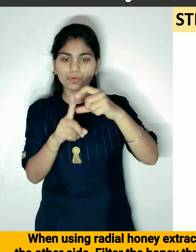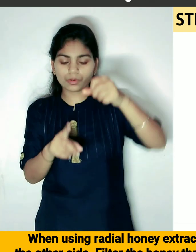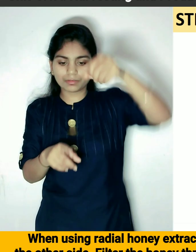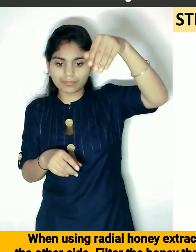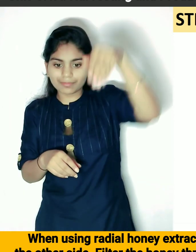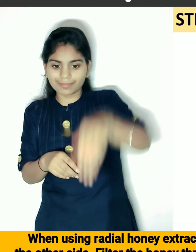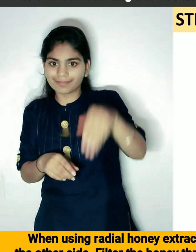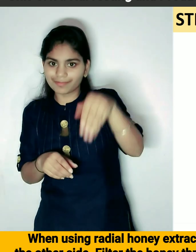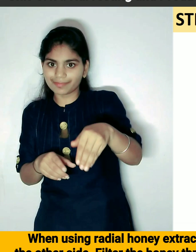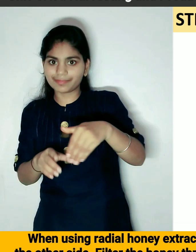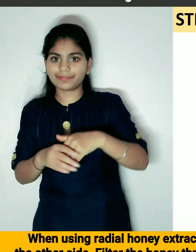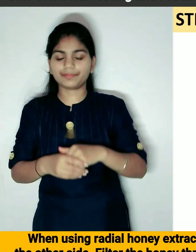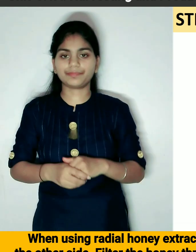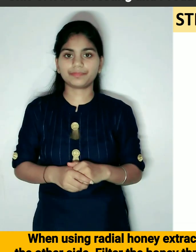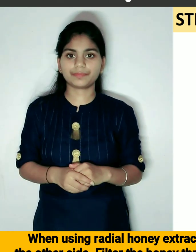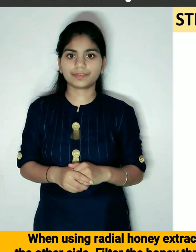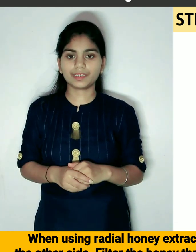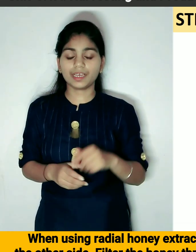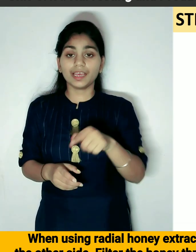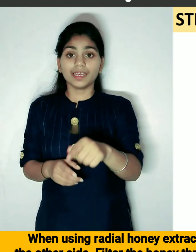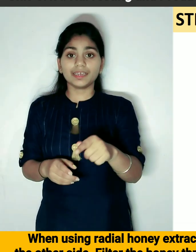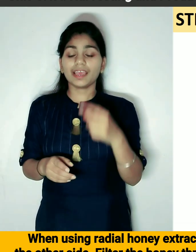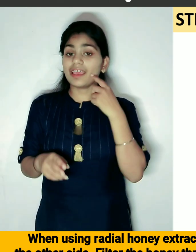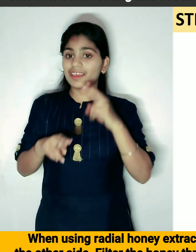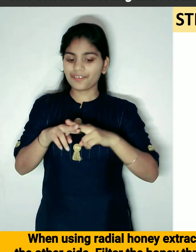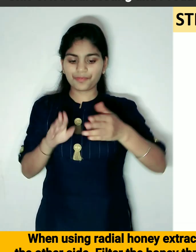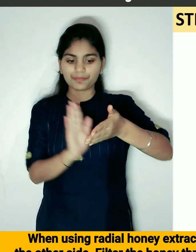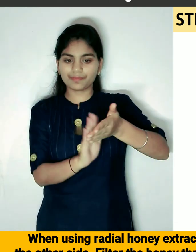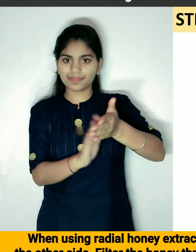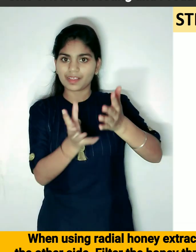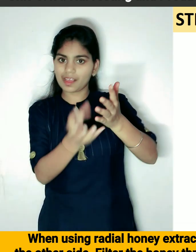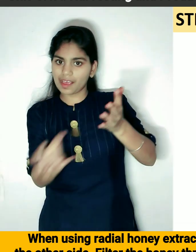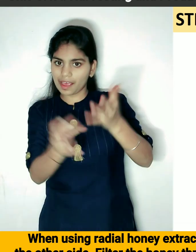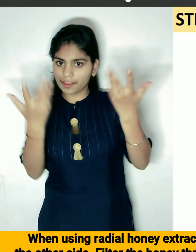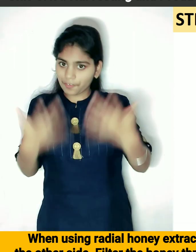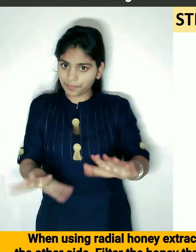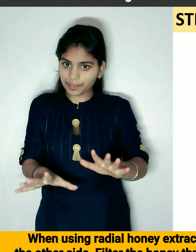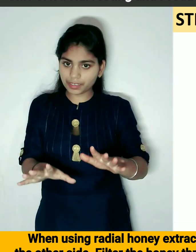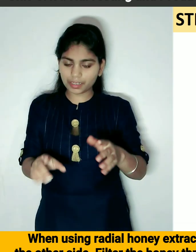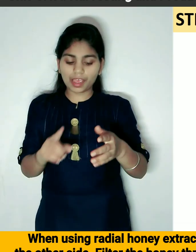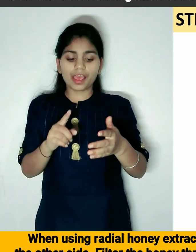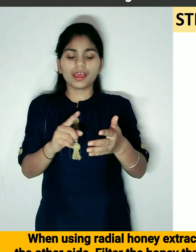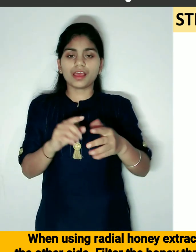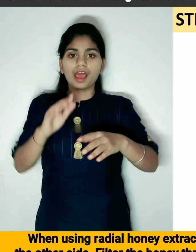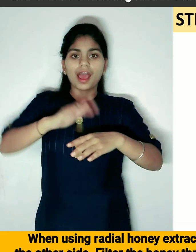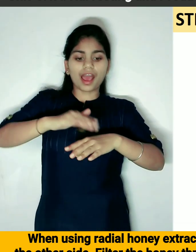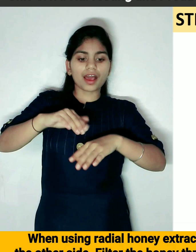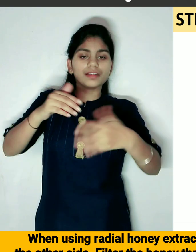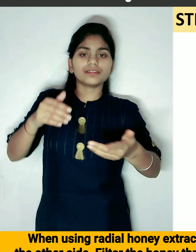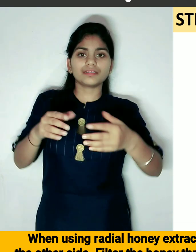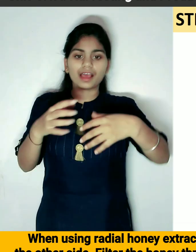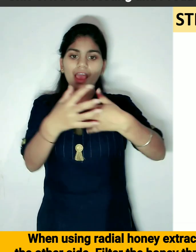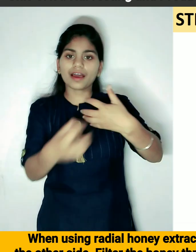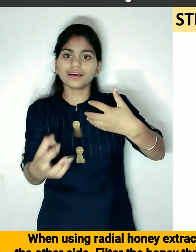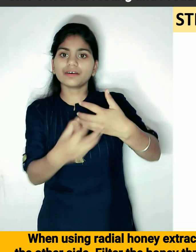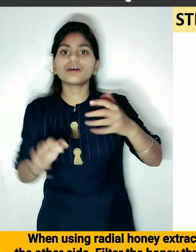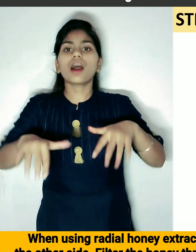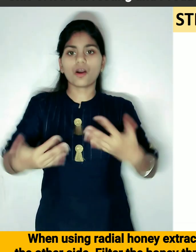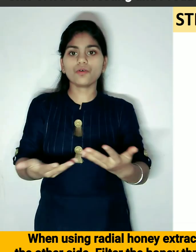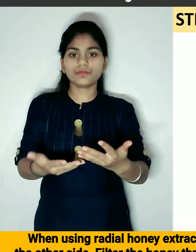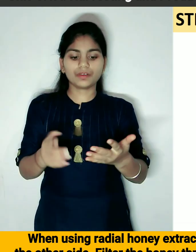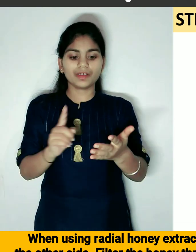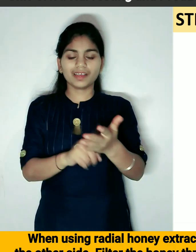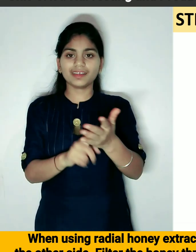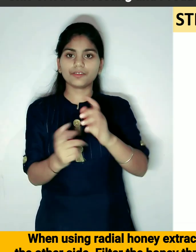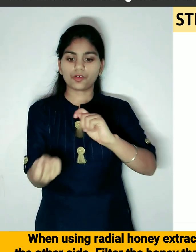When using radial honey extractor, reversing the direction of rotation will extract honey from